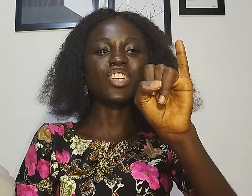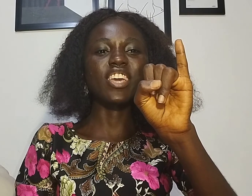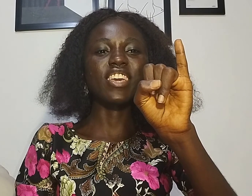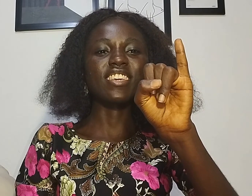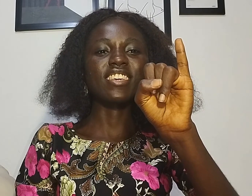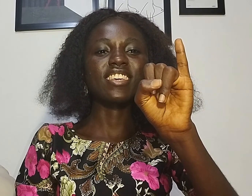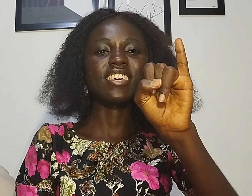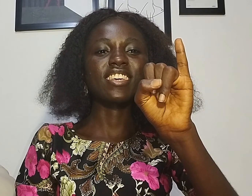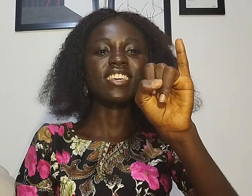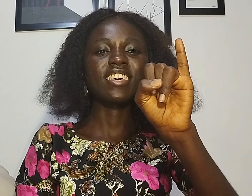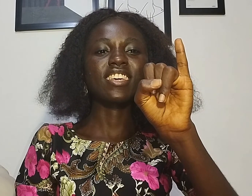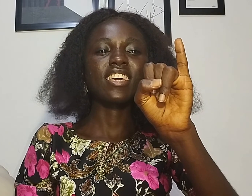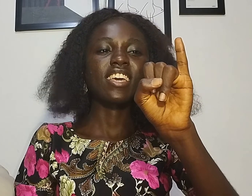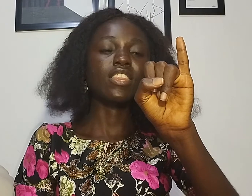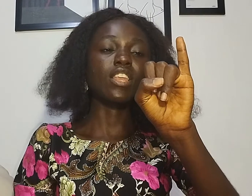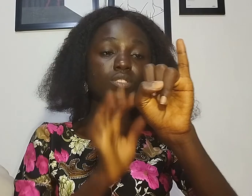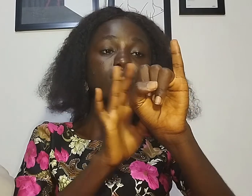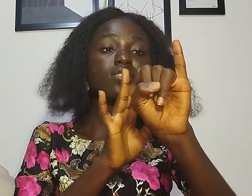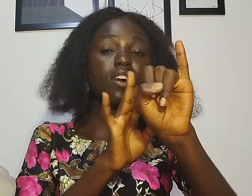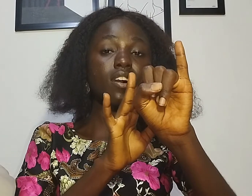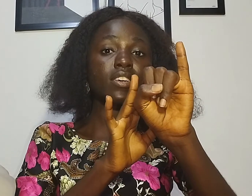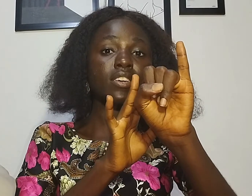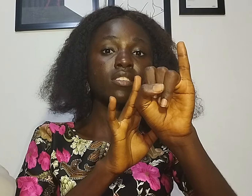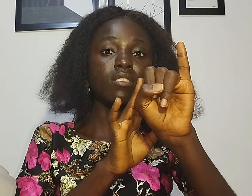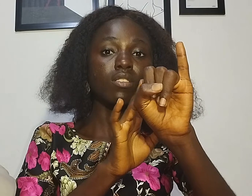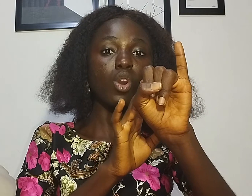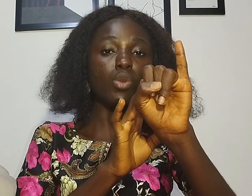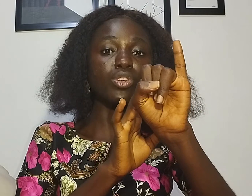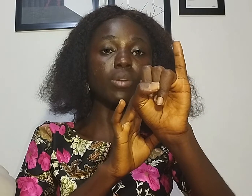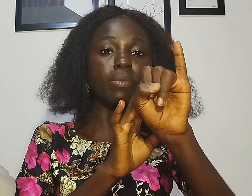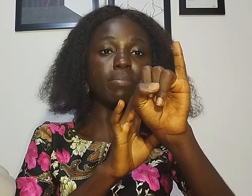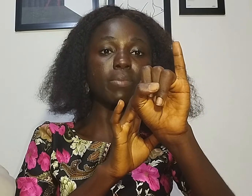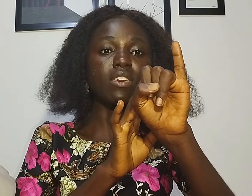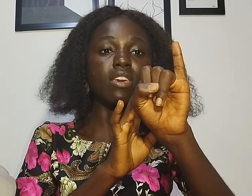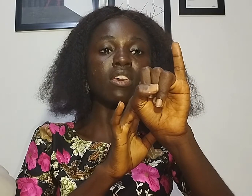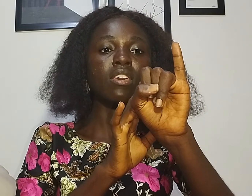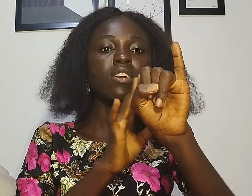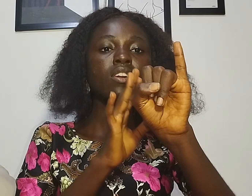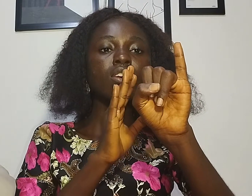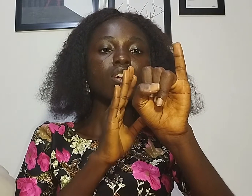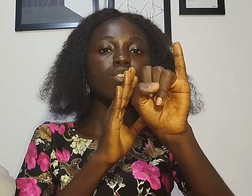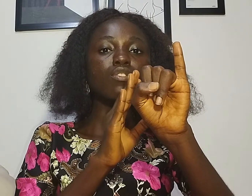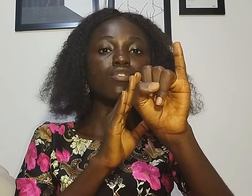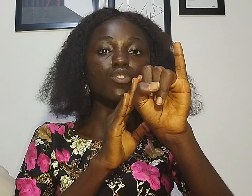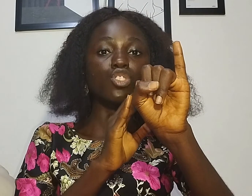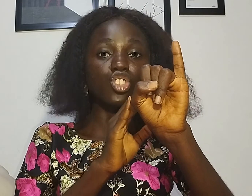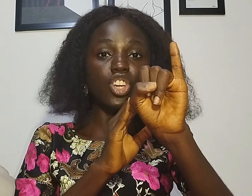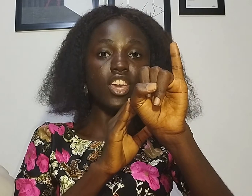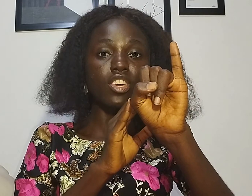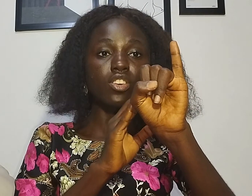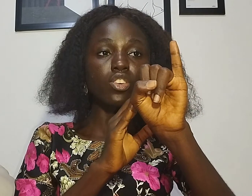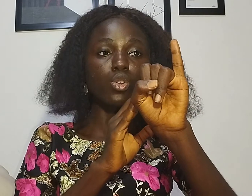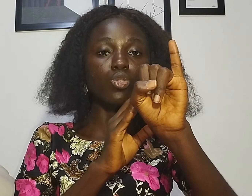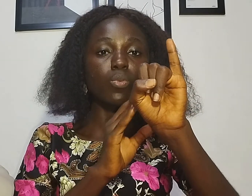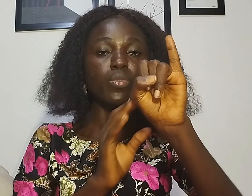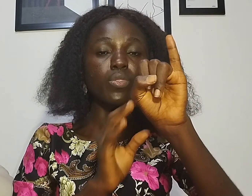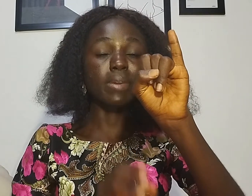J. Now this is I holding up the pinky. For J, you hold up with the